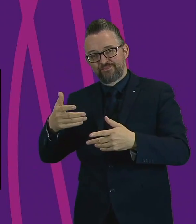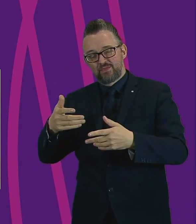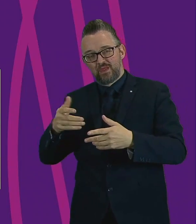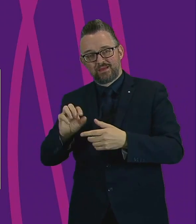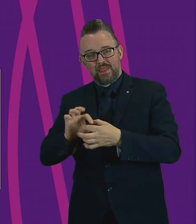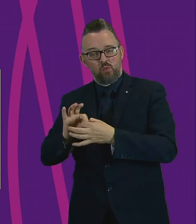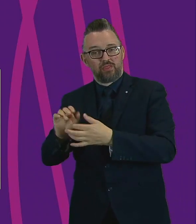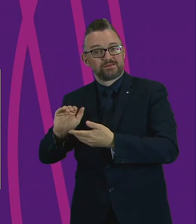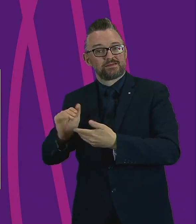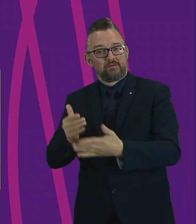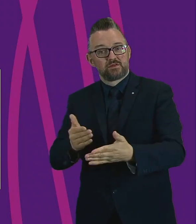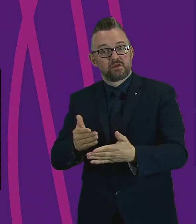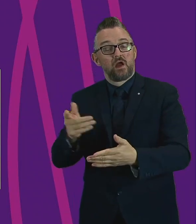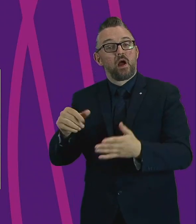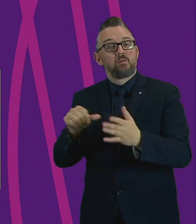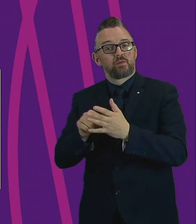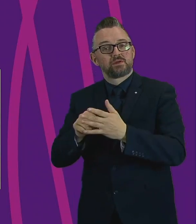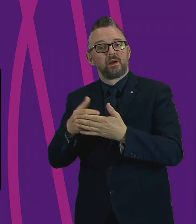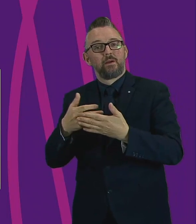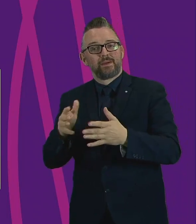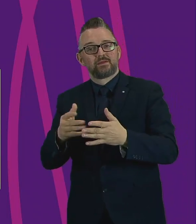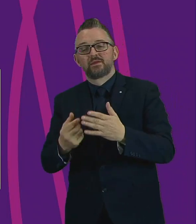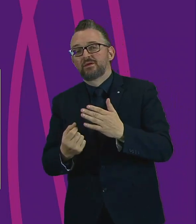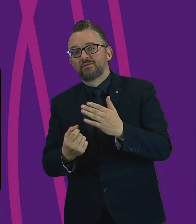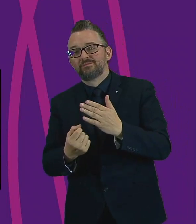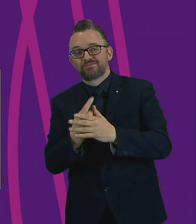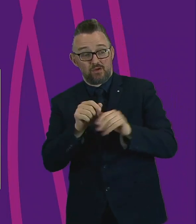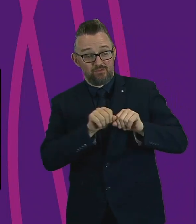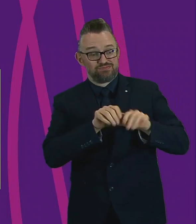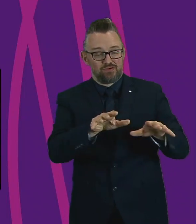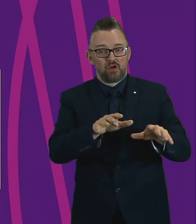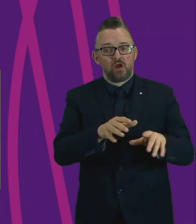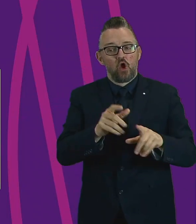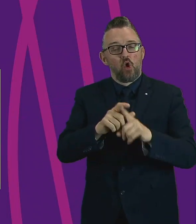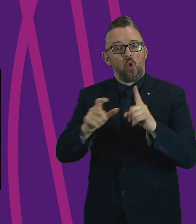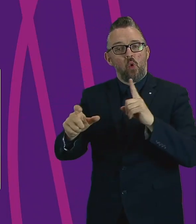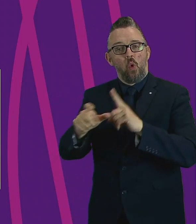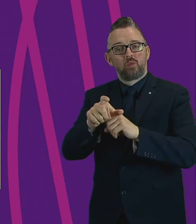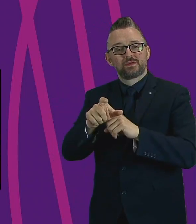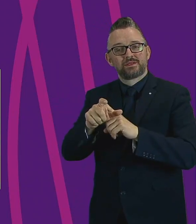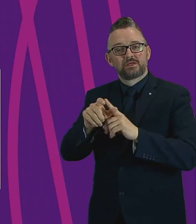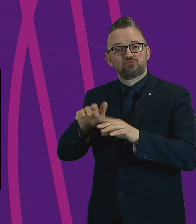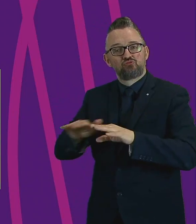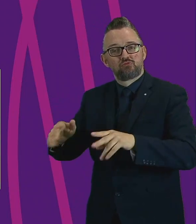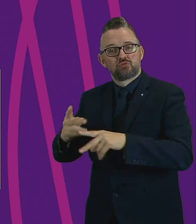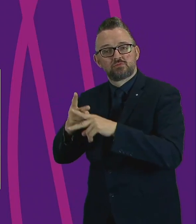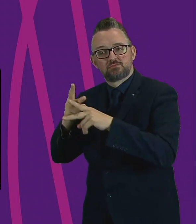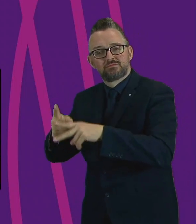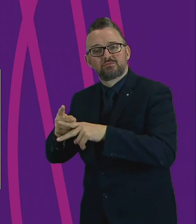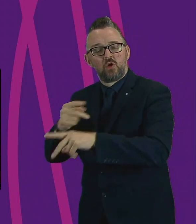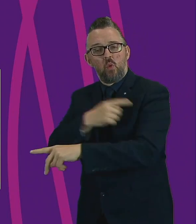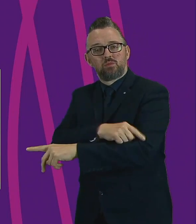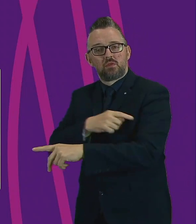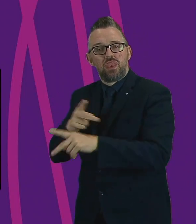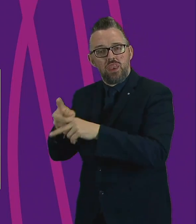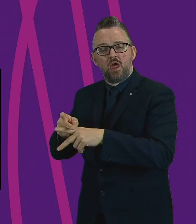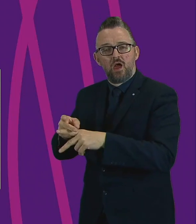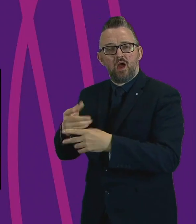been exacerbated by the pandemic and the pausing of community paediatrics. In the words